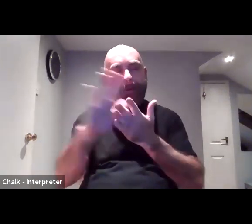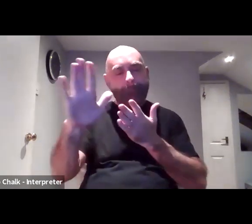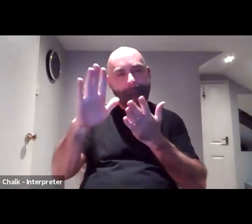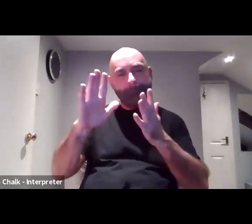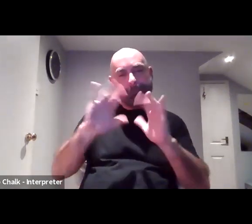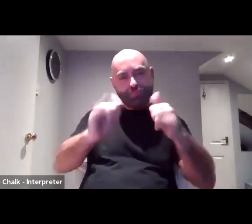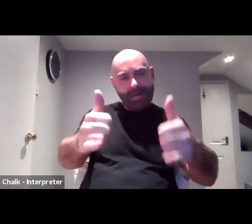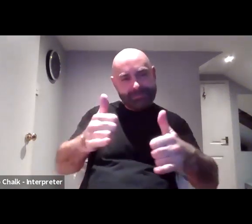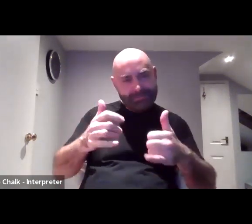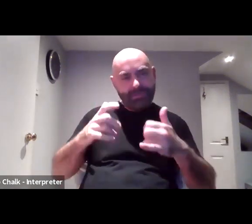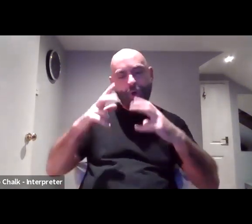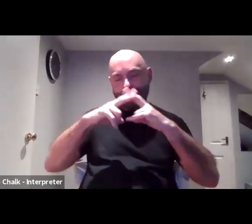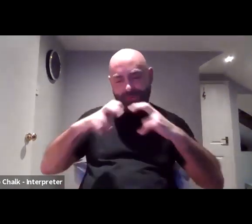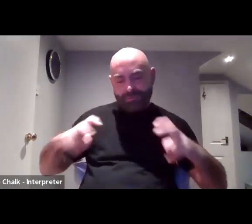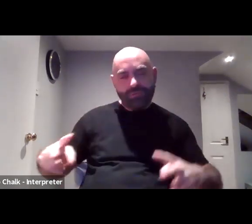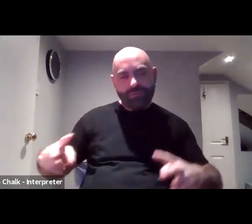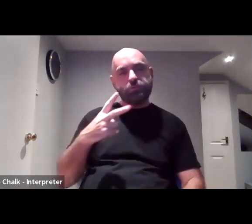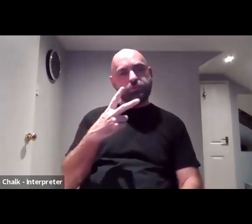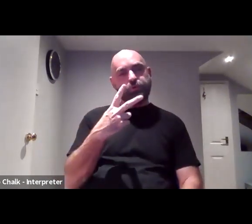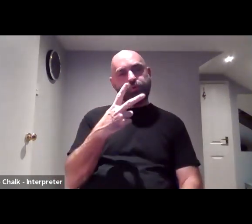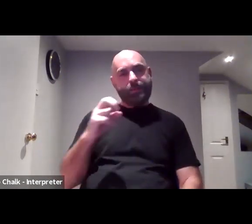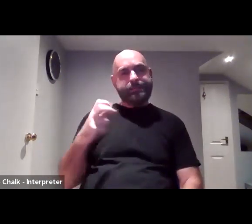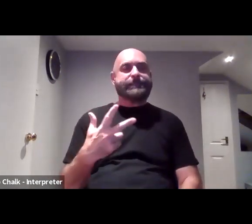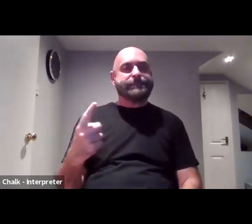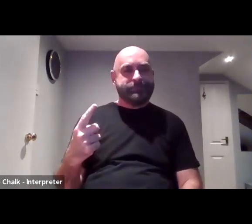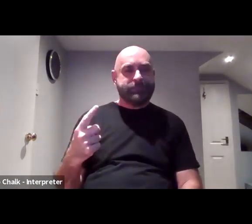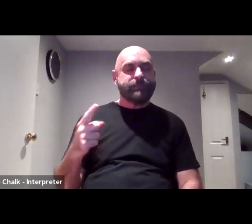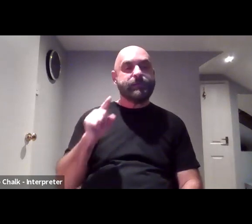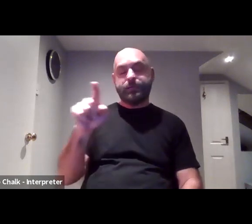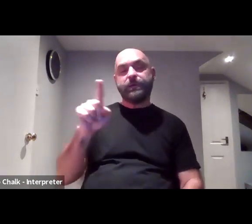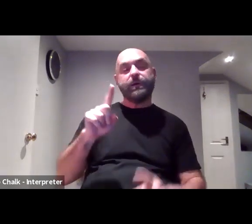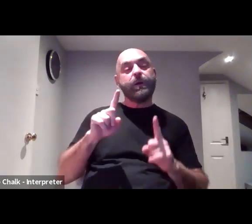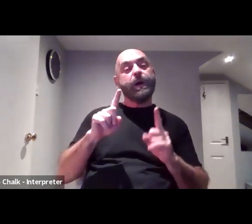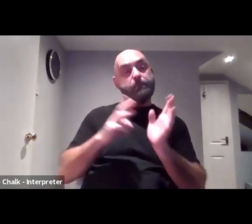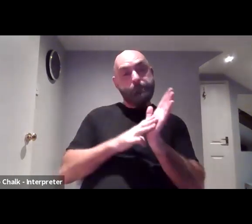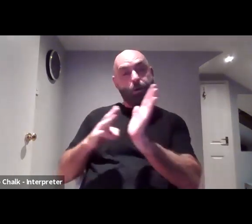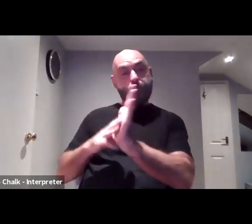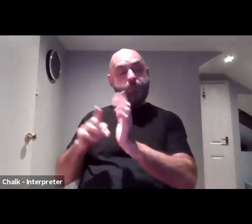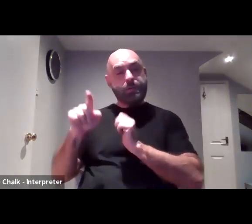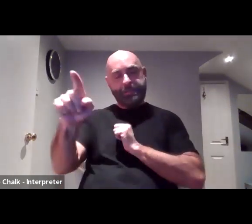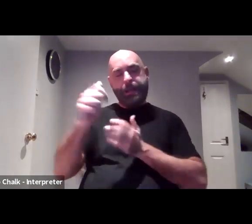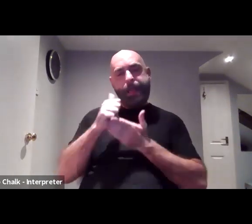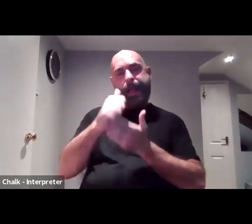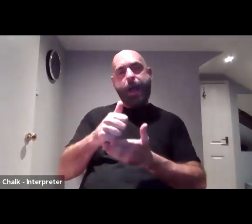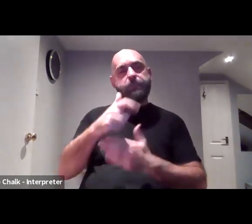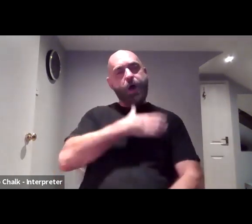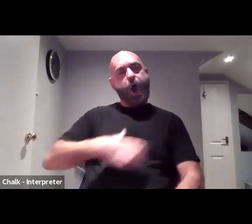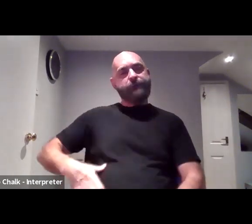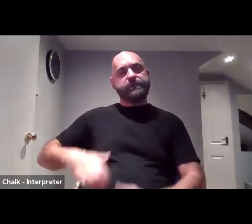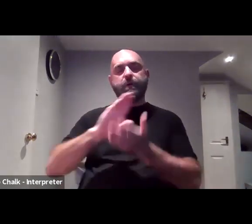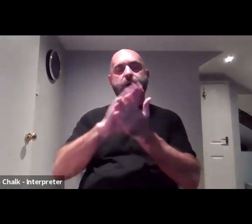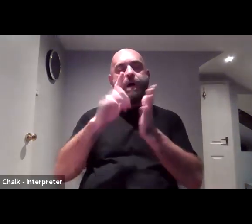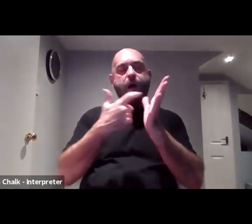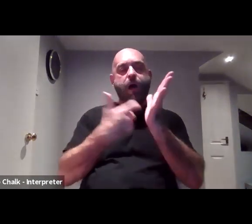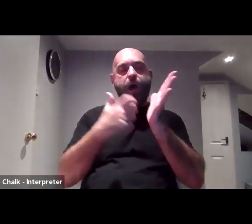Services Research in 2008. Professor Mahmad held the Harvard Loan Professorship